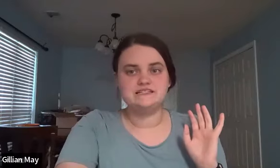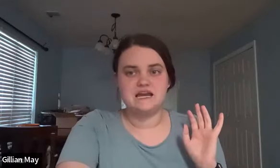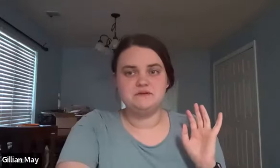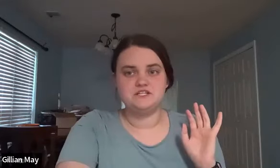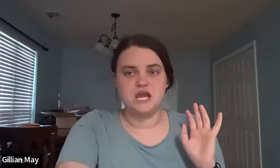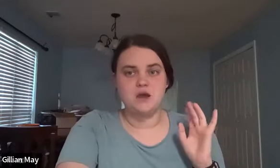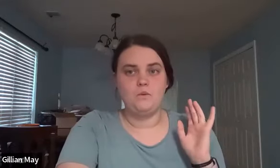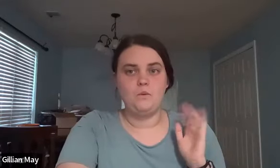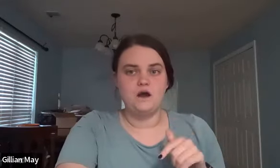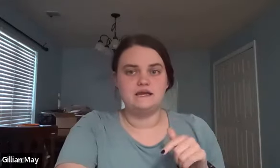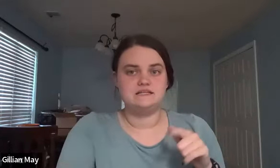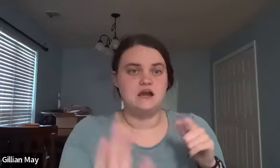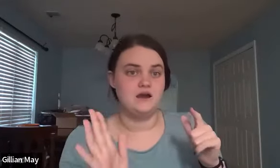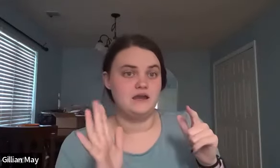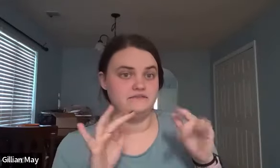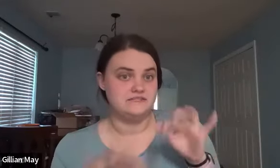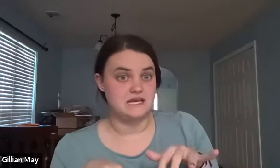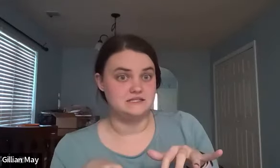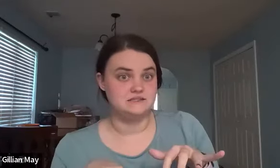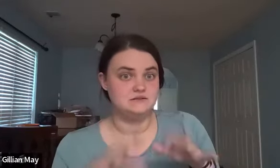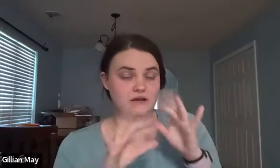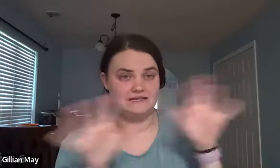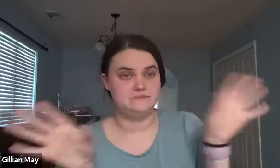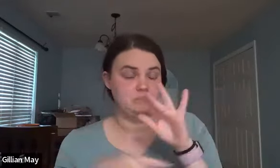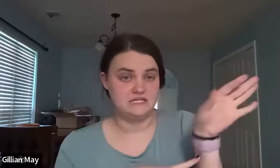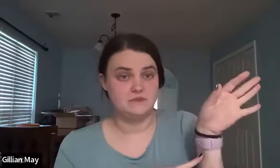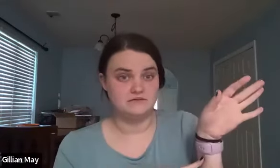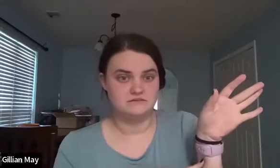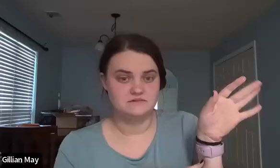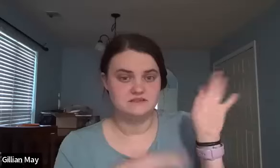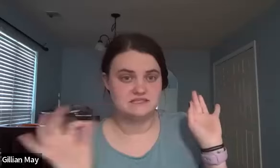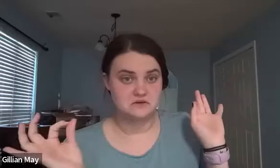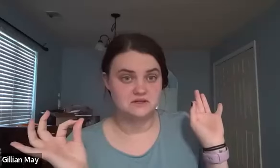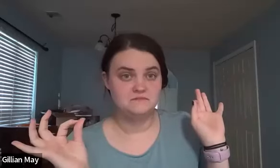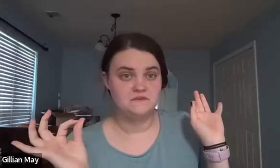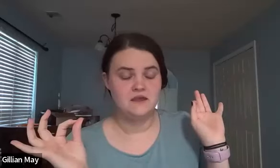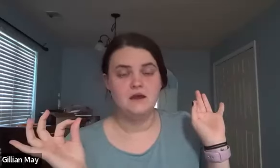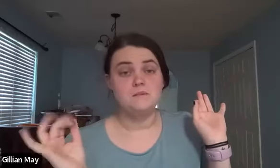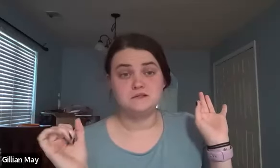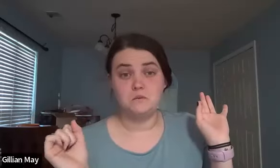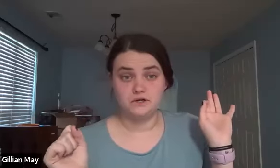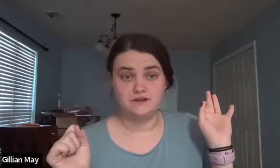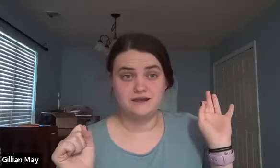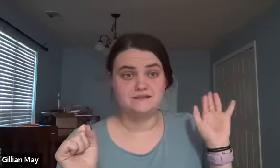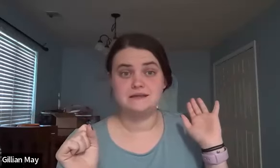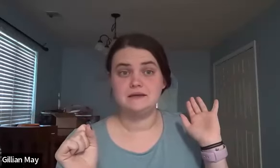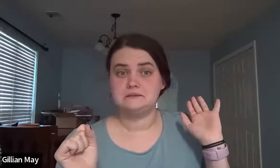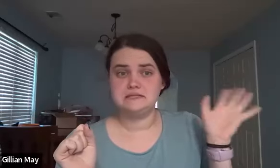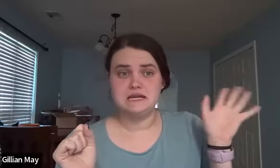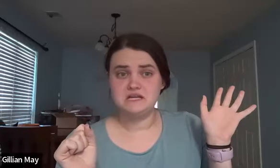type in the chat what I've said, what I spelled. Sound good? I'm just gonna warn you guys, today was not a